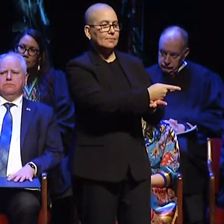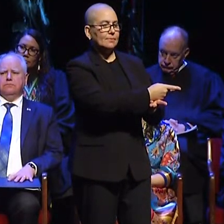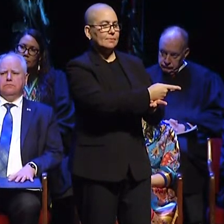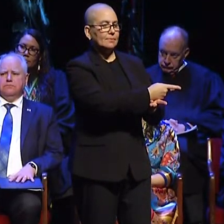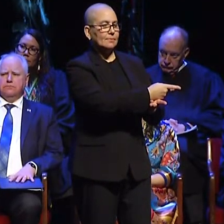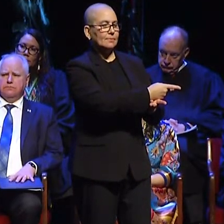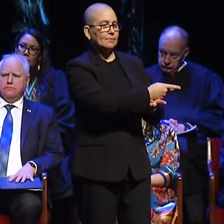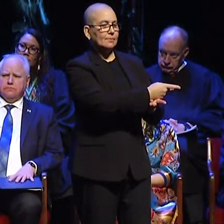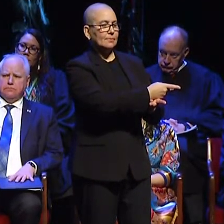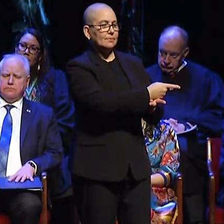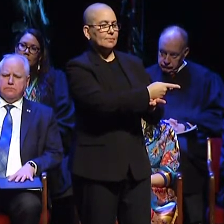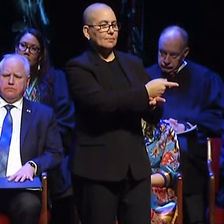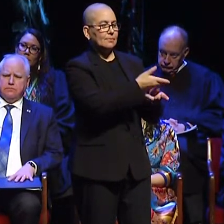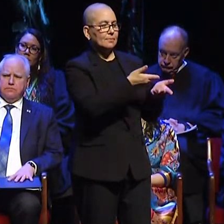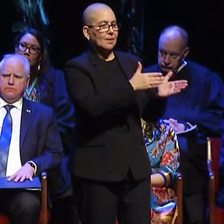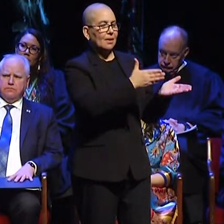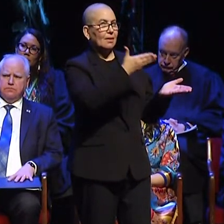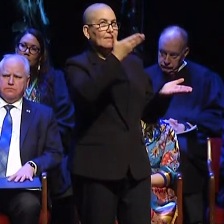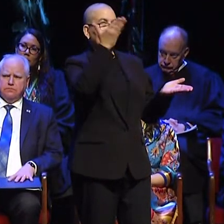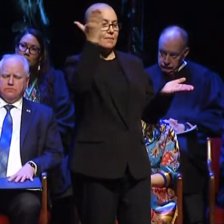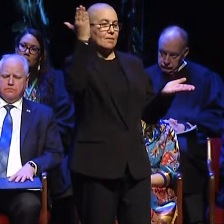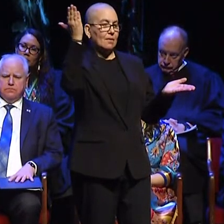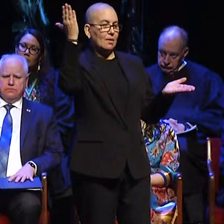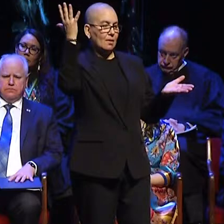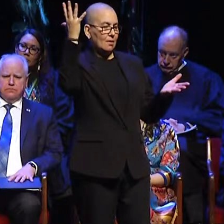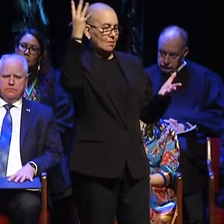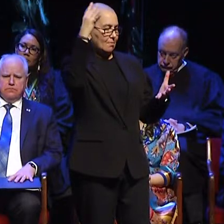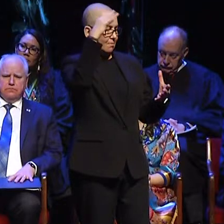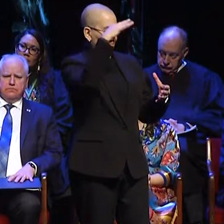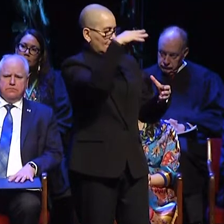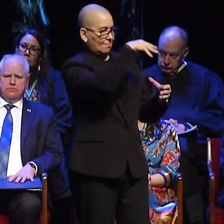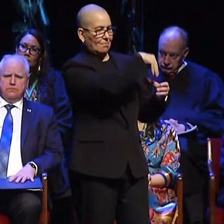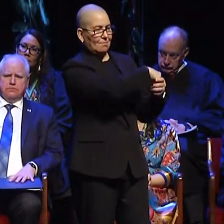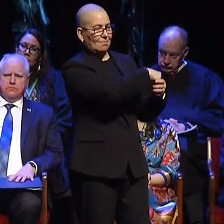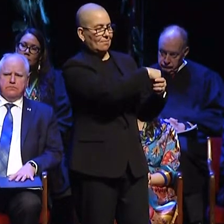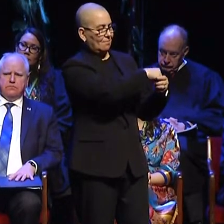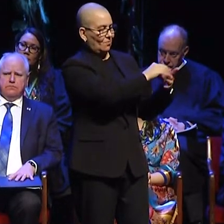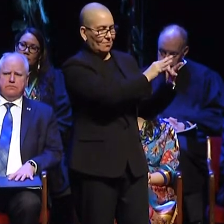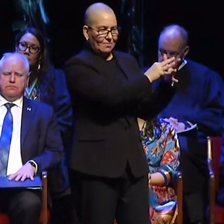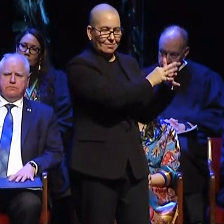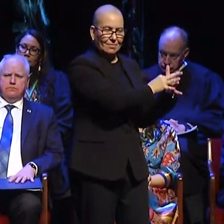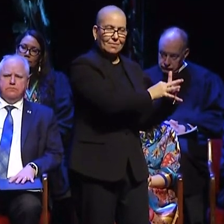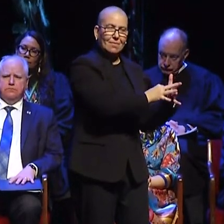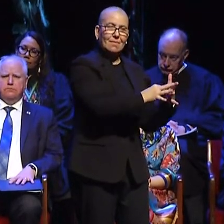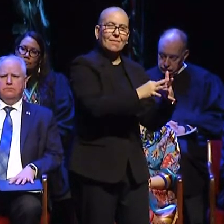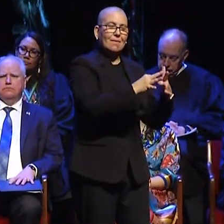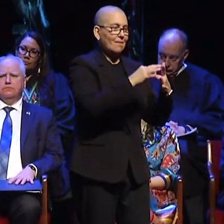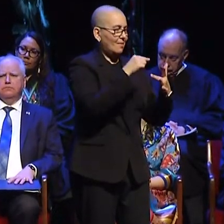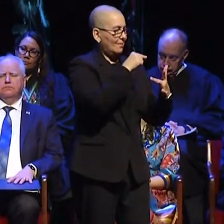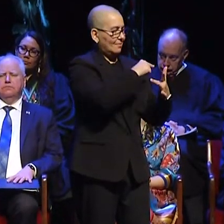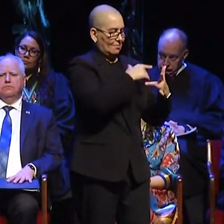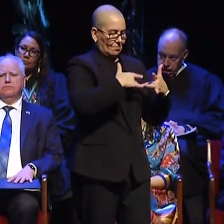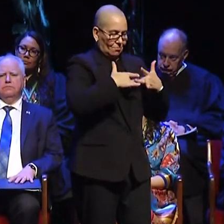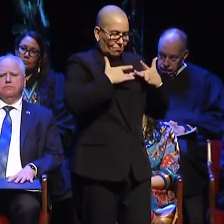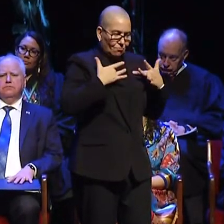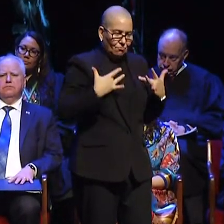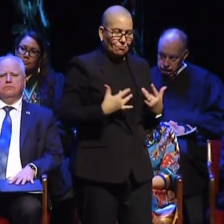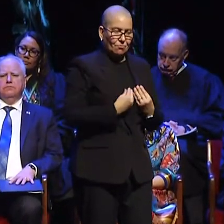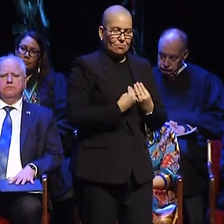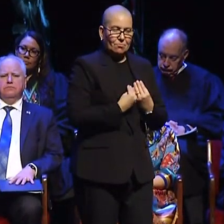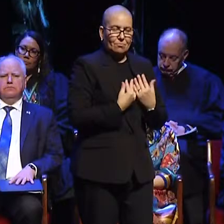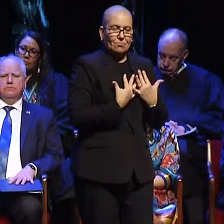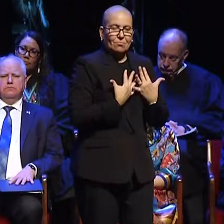a divine presence guide you and be gracious unto you. Yisa Adonai panav